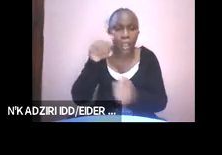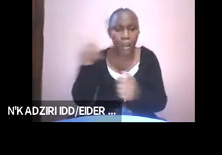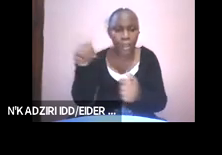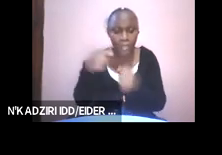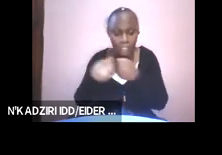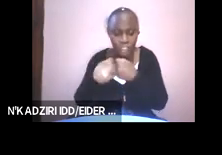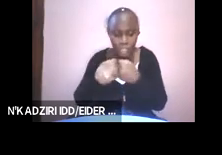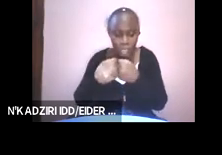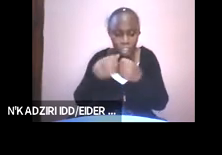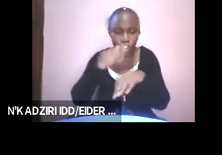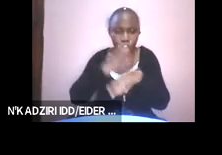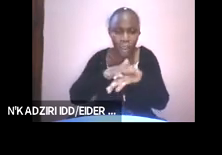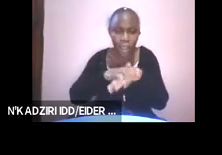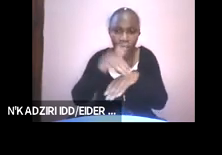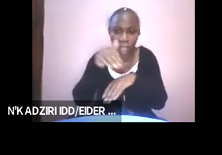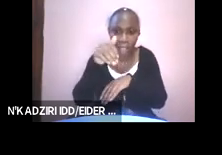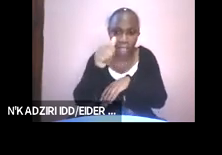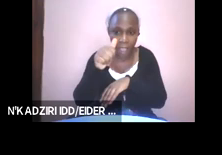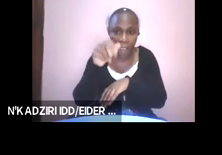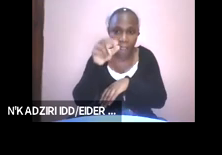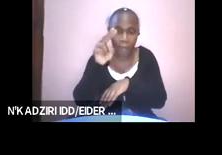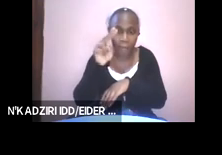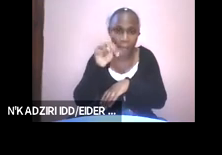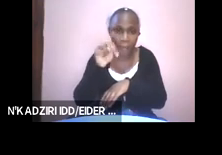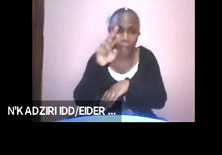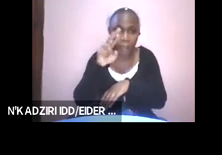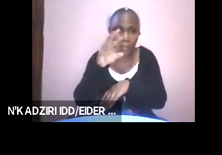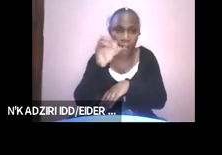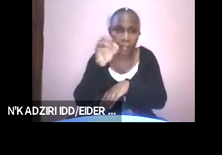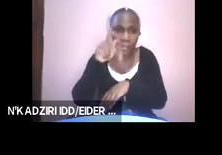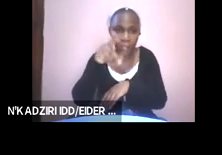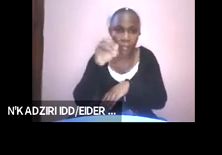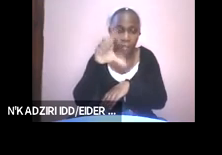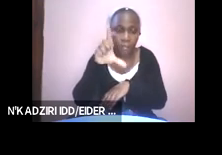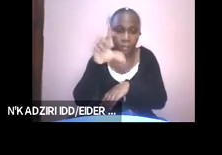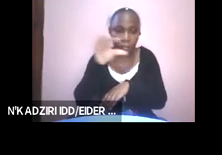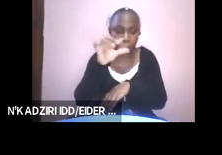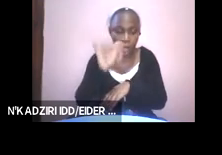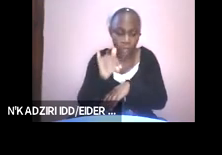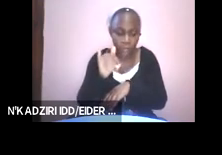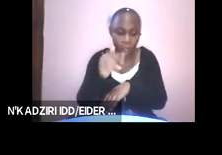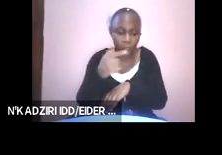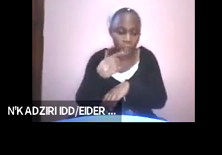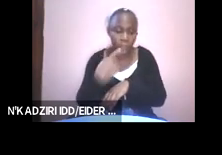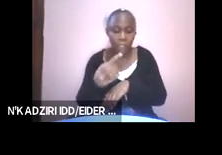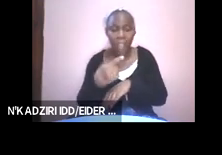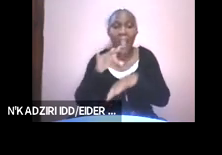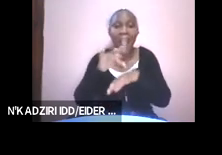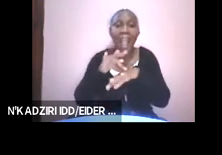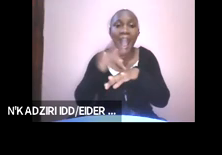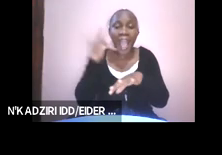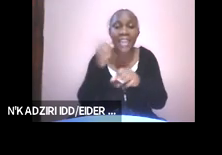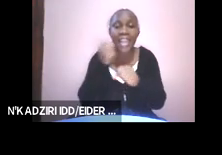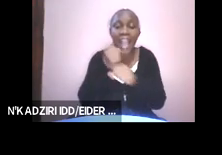other subjects, that early career researchers often, I think this was also addressed earlier in this discussion, early career researchers are